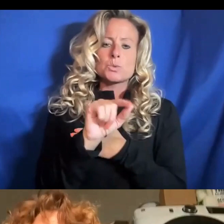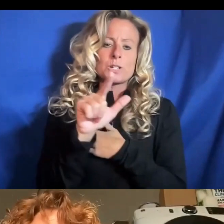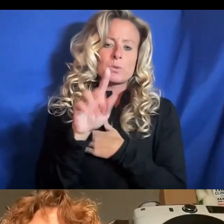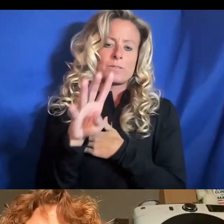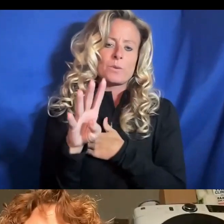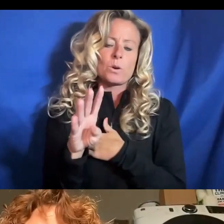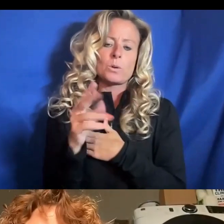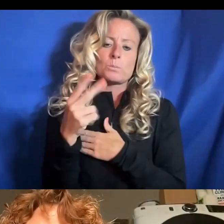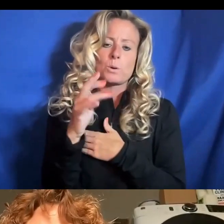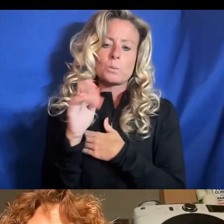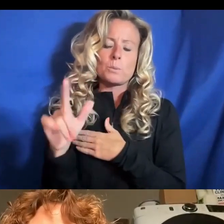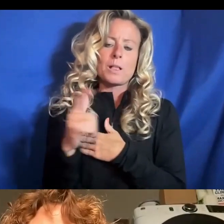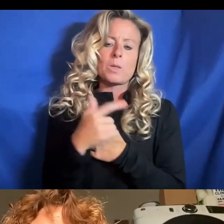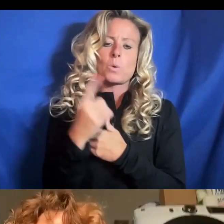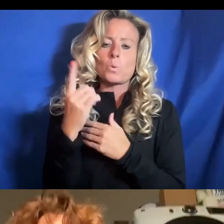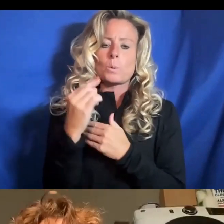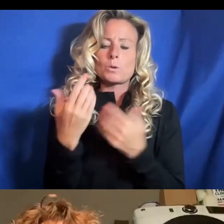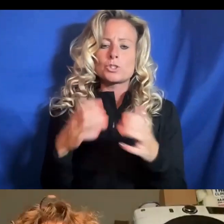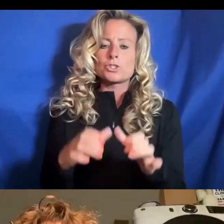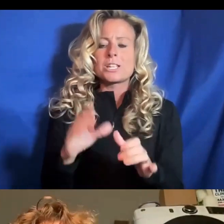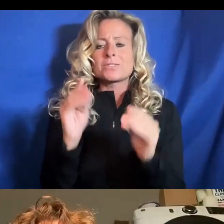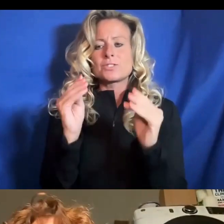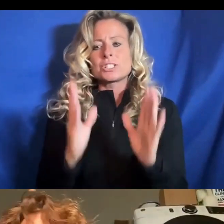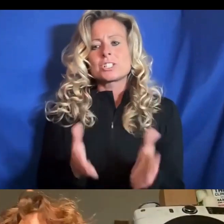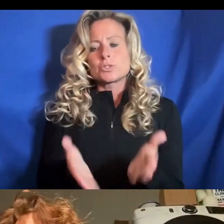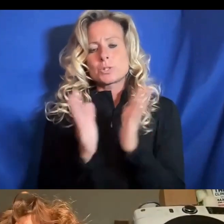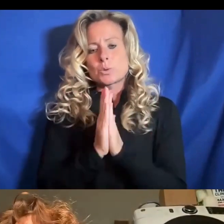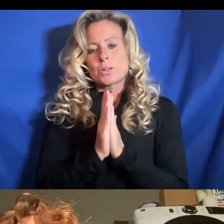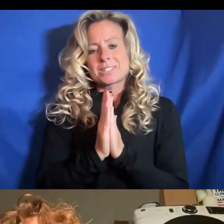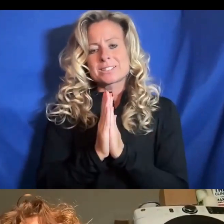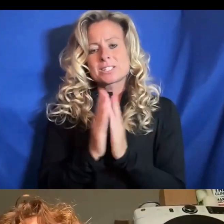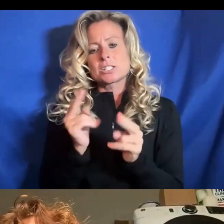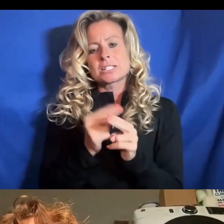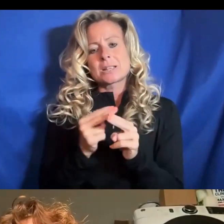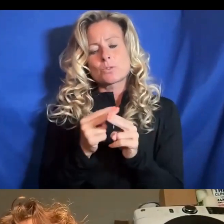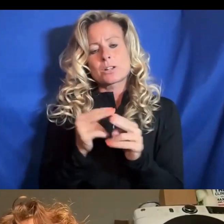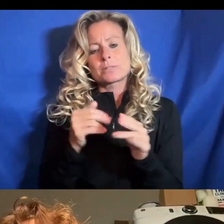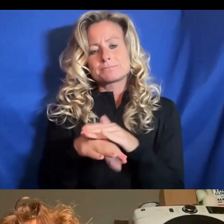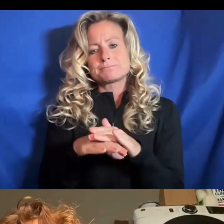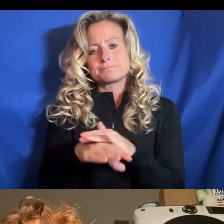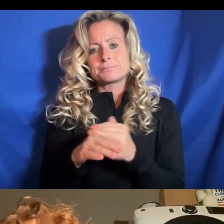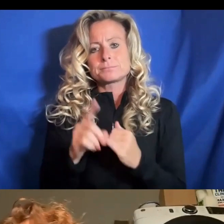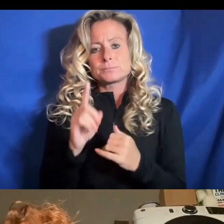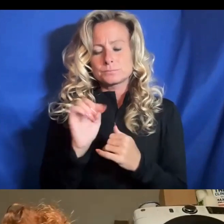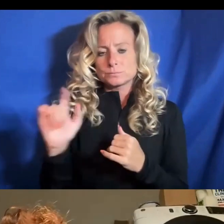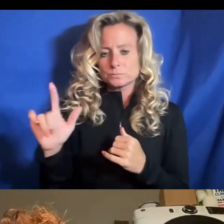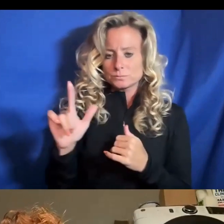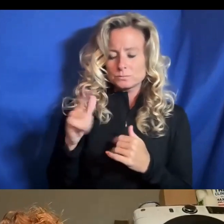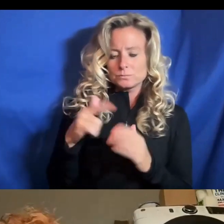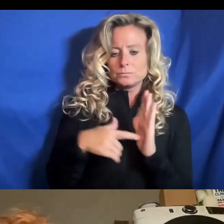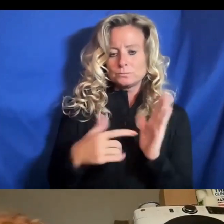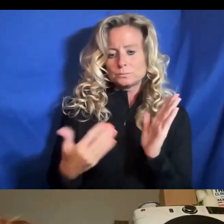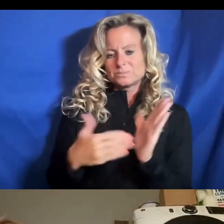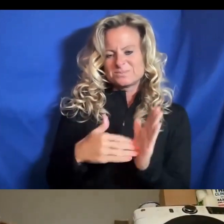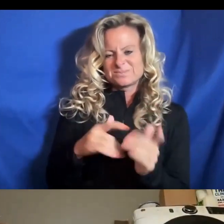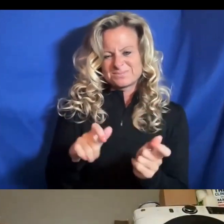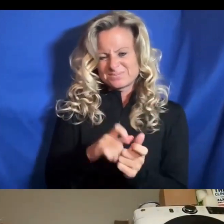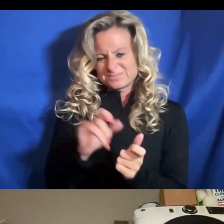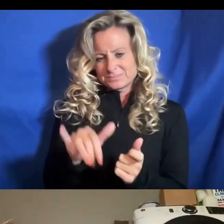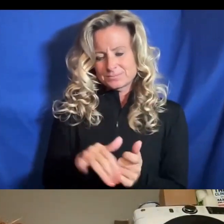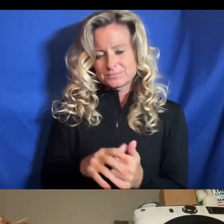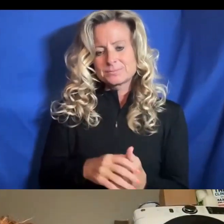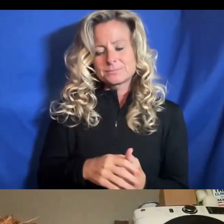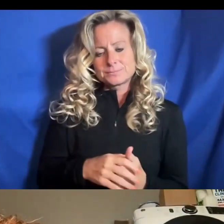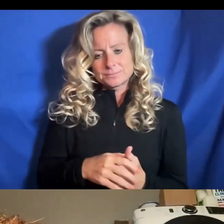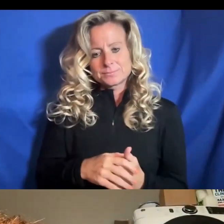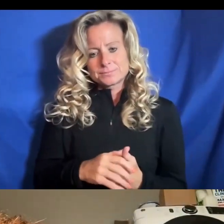I want to offer one more chance for teachers to request trial access of the tool and just show you again what it is and how